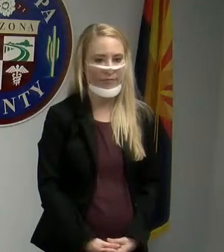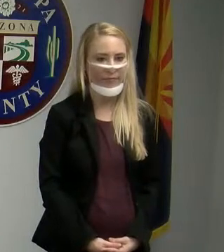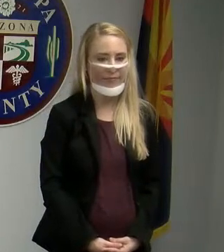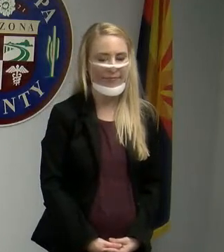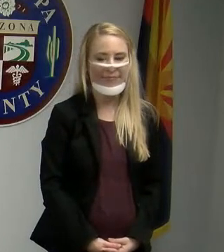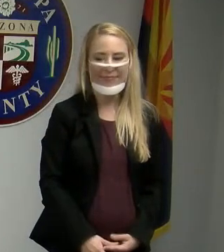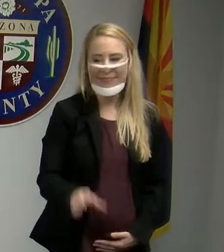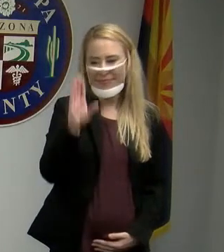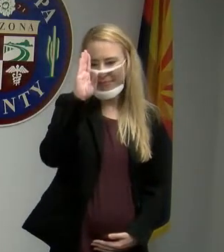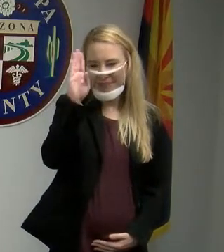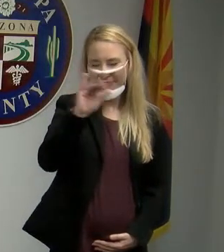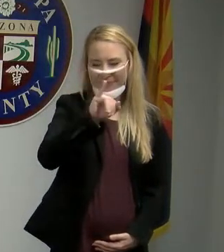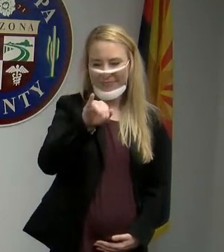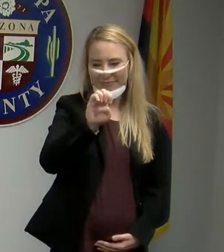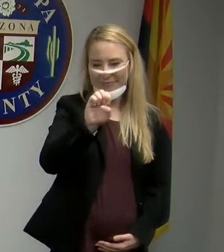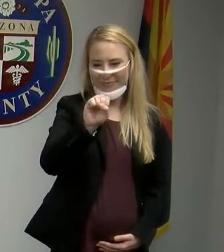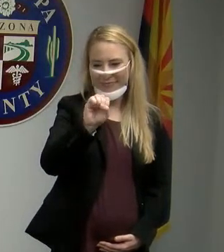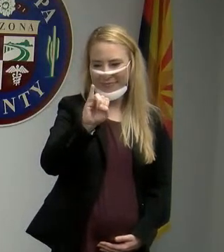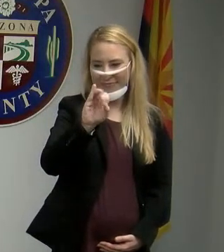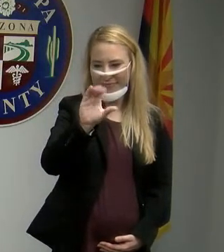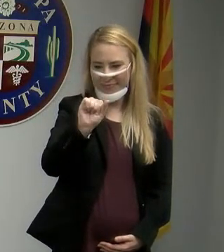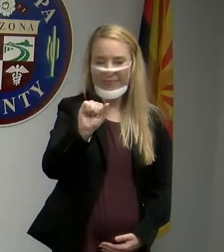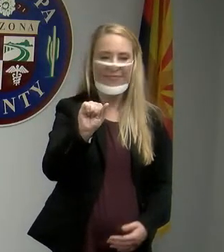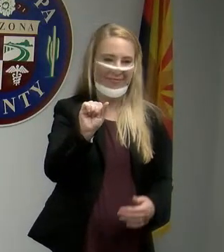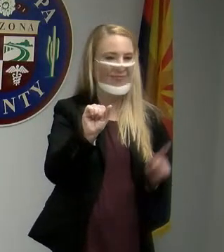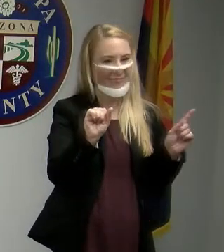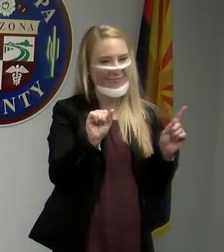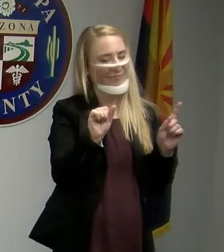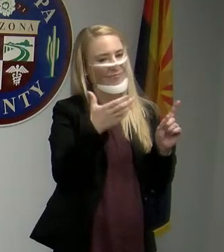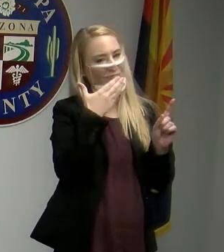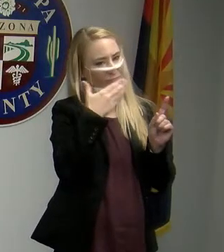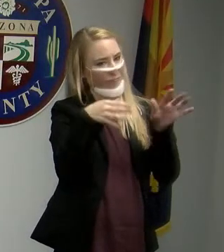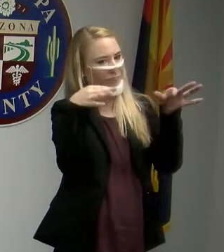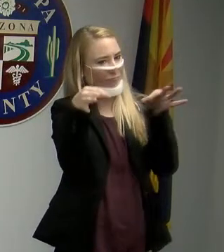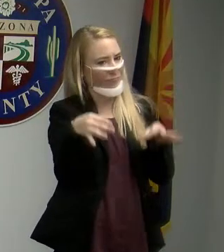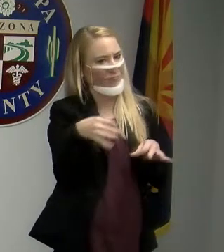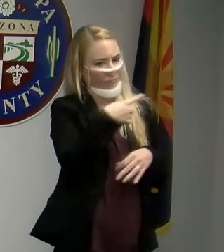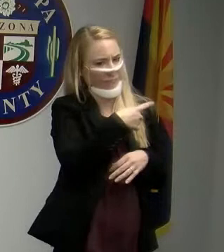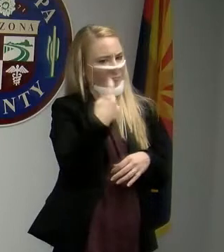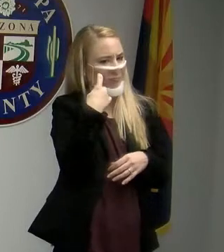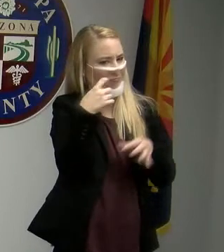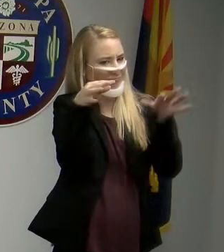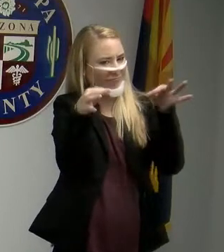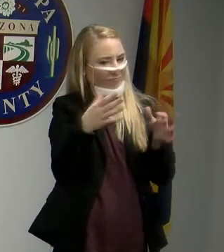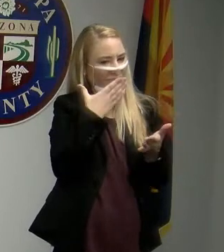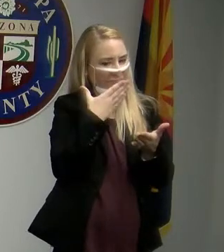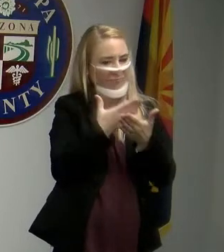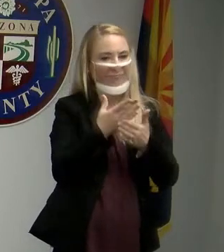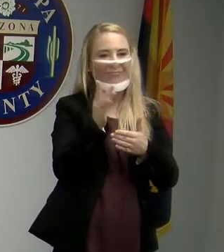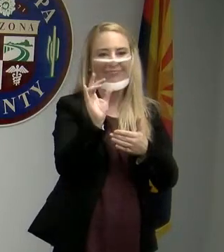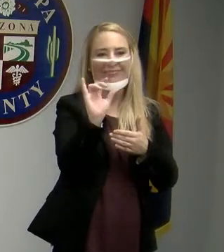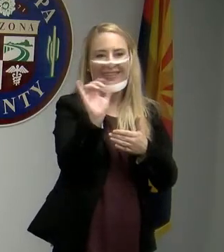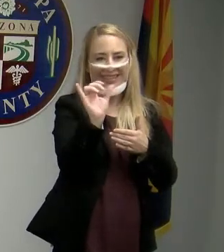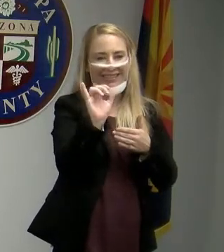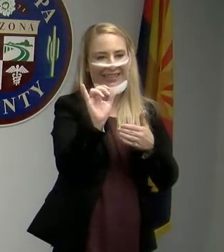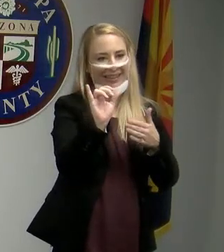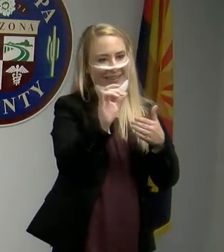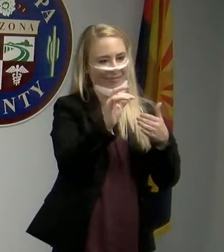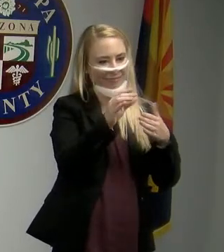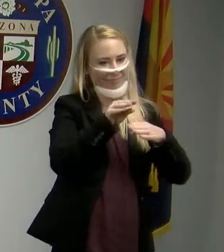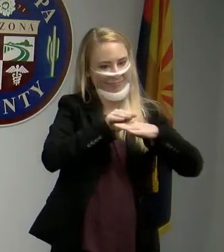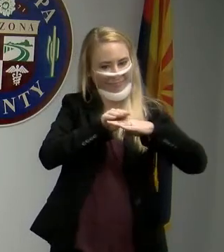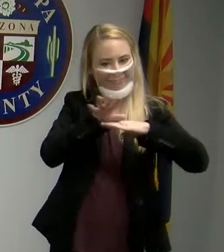Hi, Jessica. I would just repeat what Field said, is that it's kind of like a domino effect.